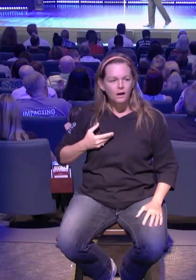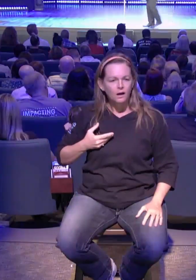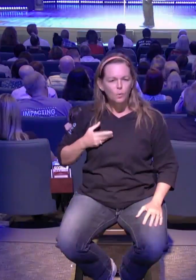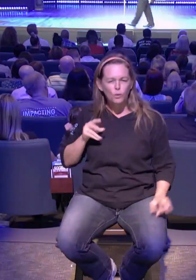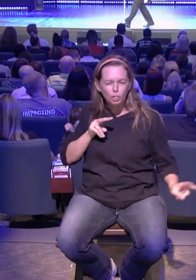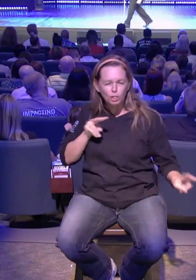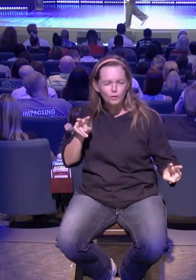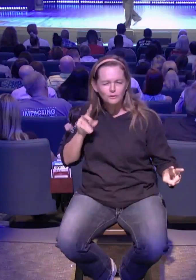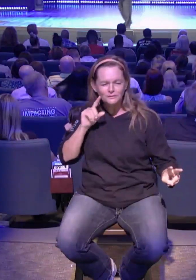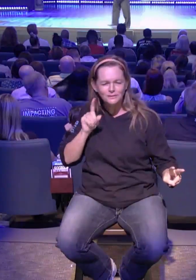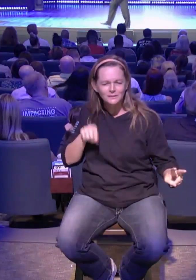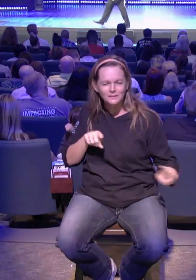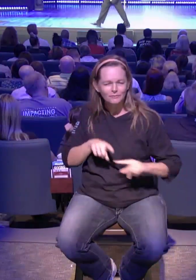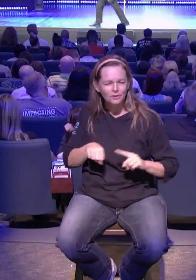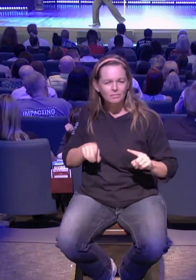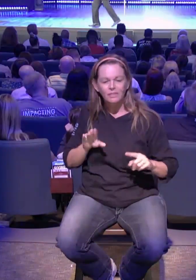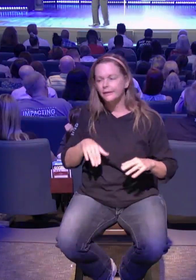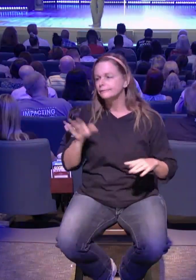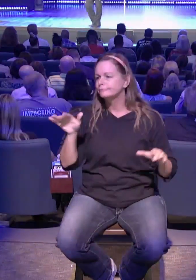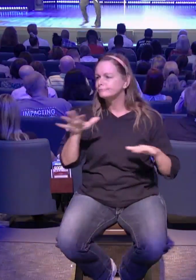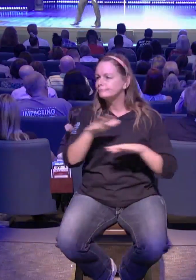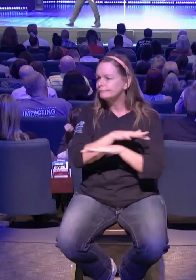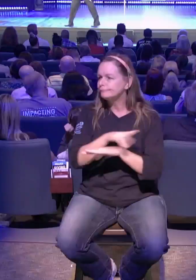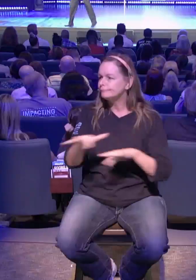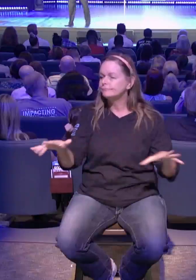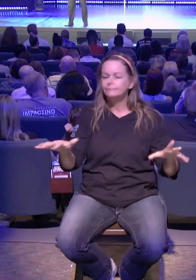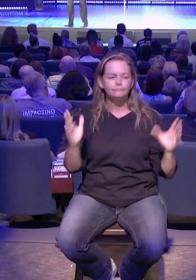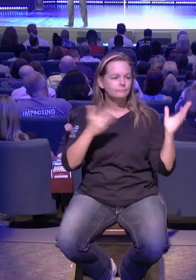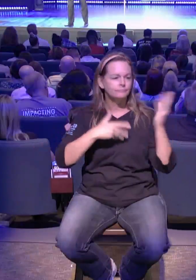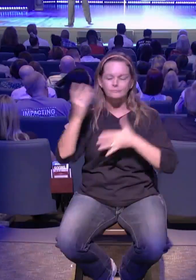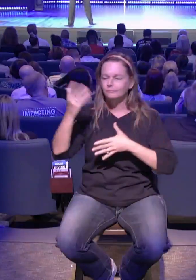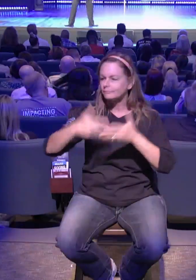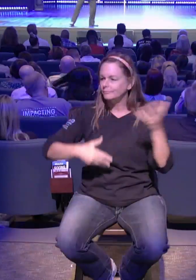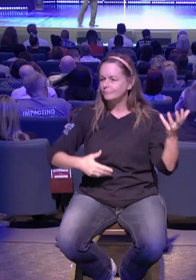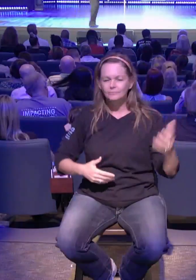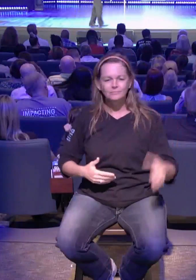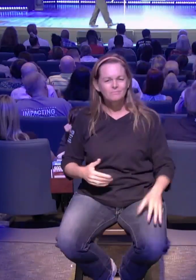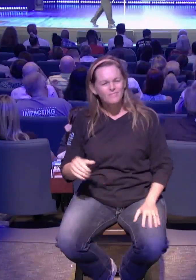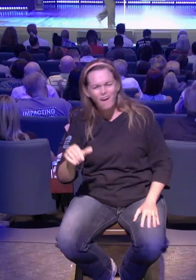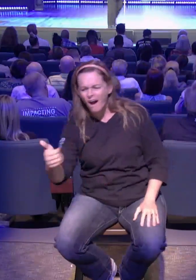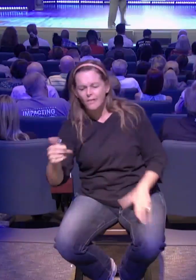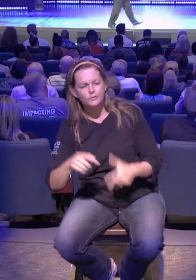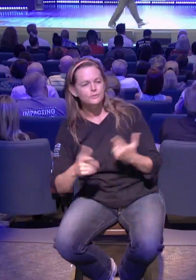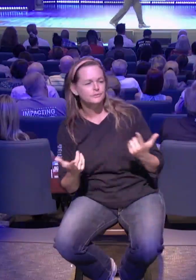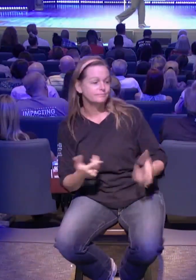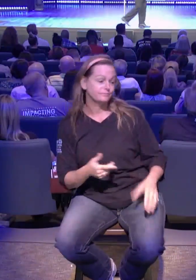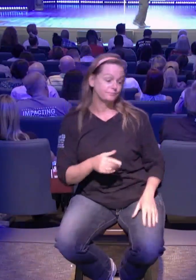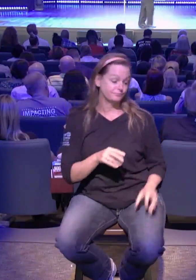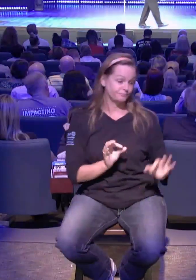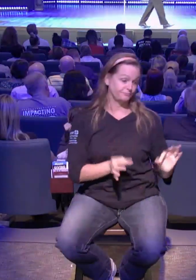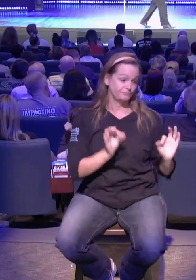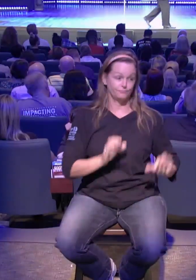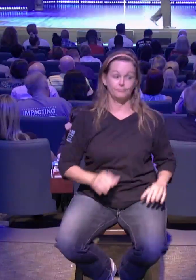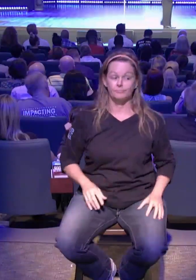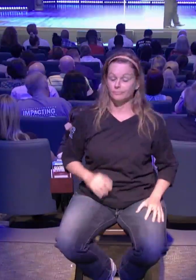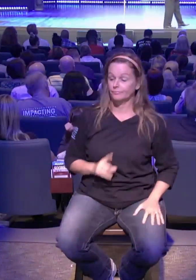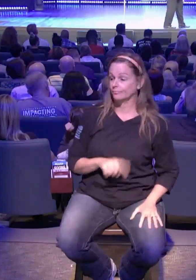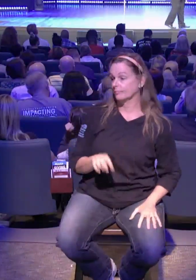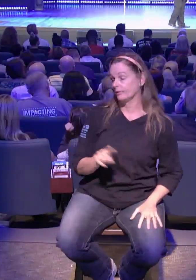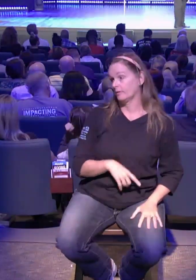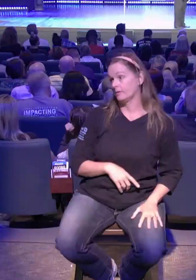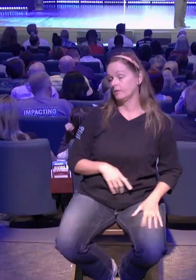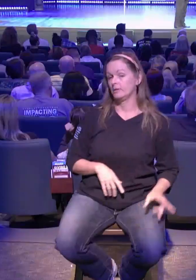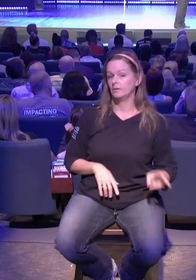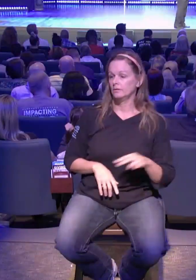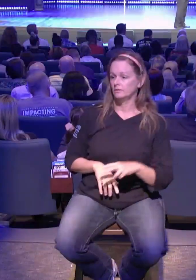everybody's tearing everybody else down, looking for every angle to tear everybody else down, looking at every word we can use to tear everybody